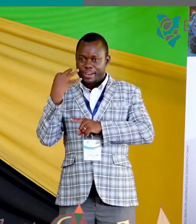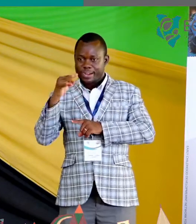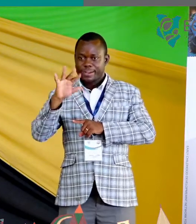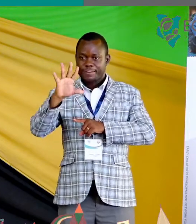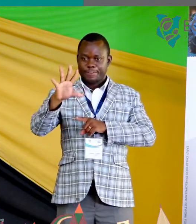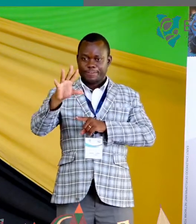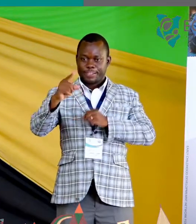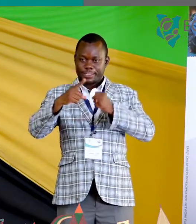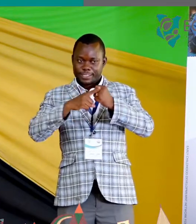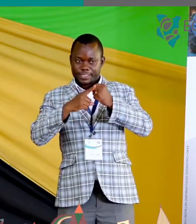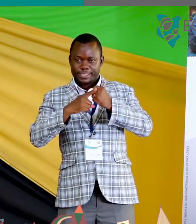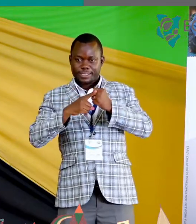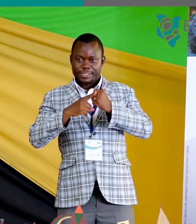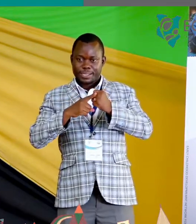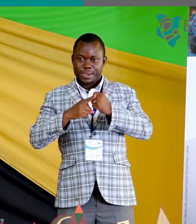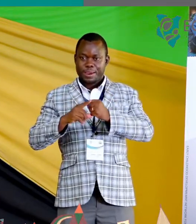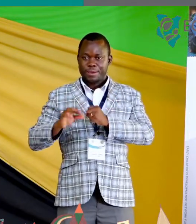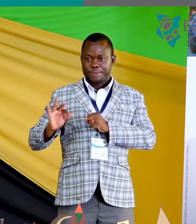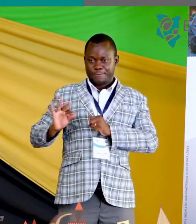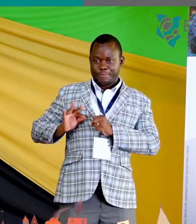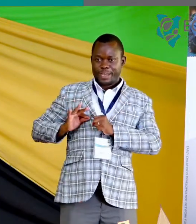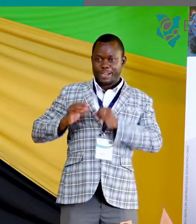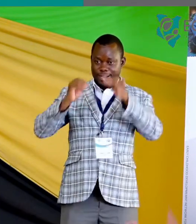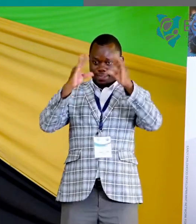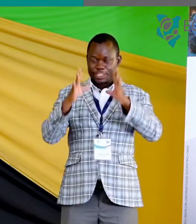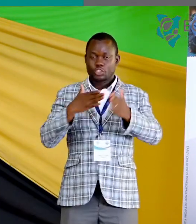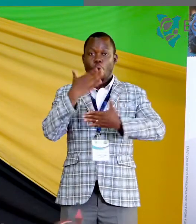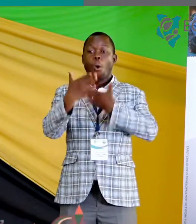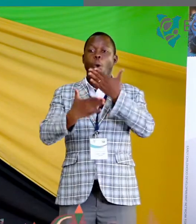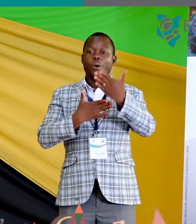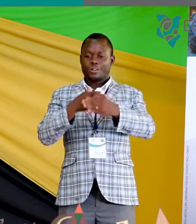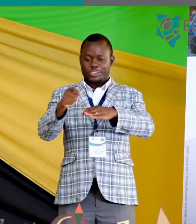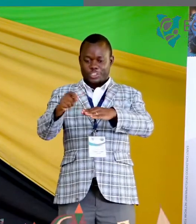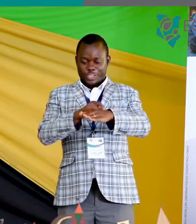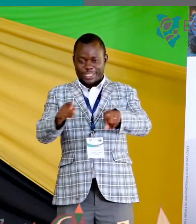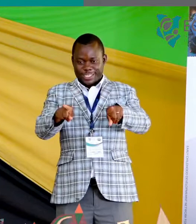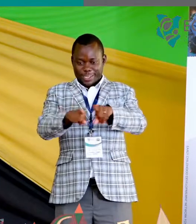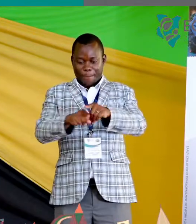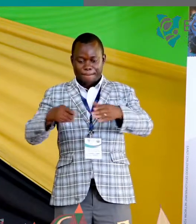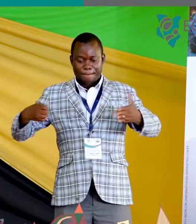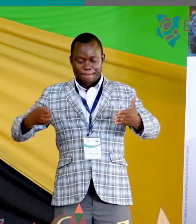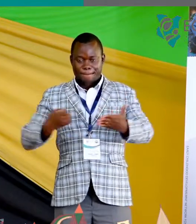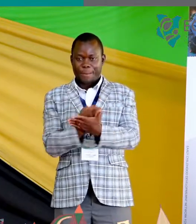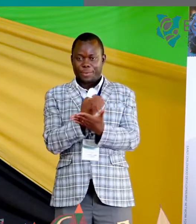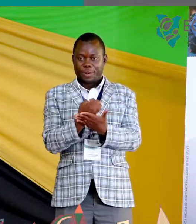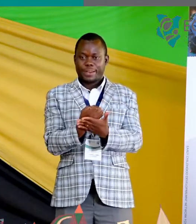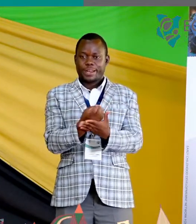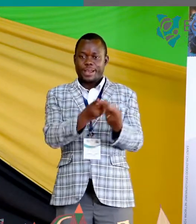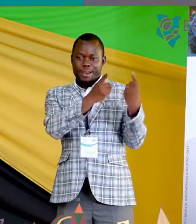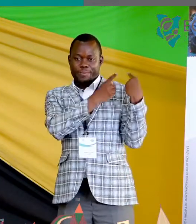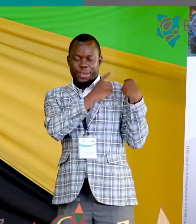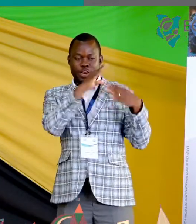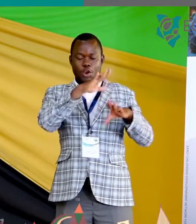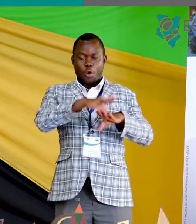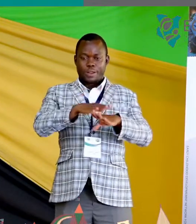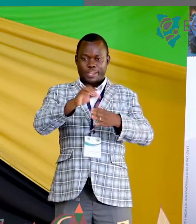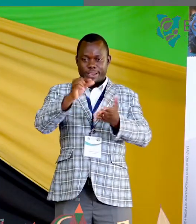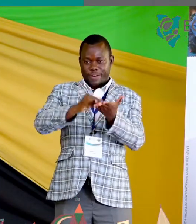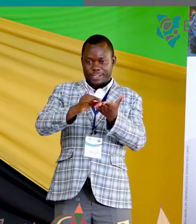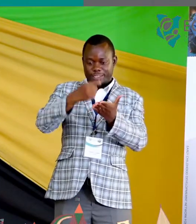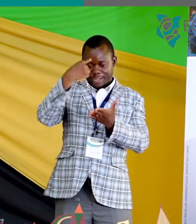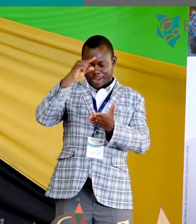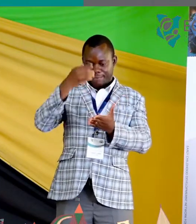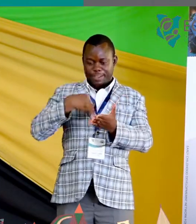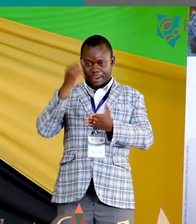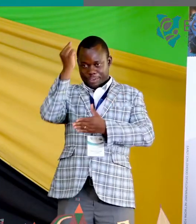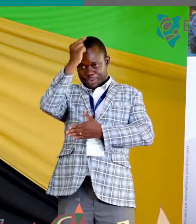356 females, all trained and employed depending on their grades. I